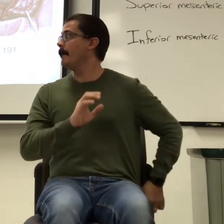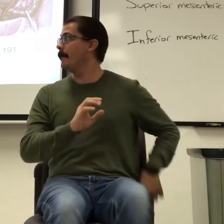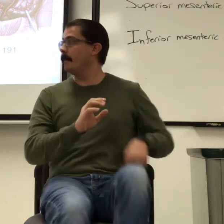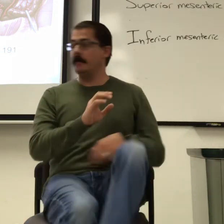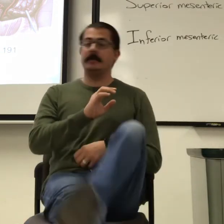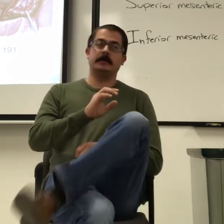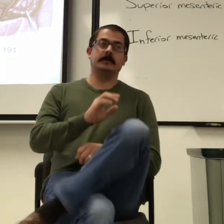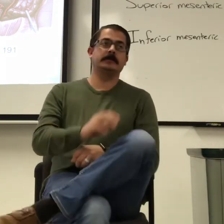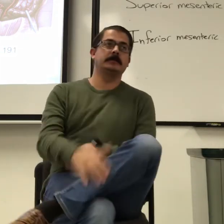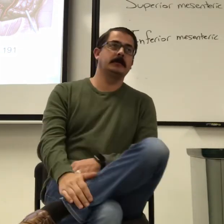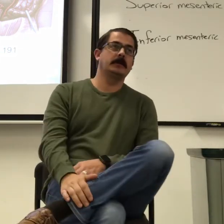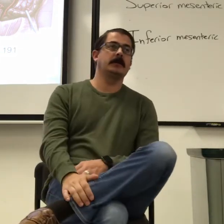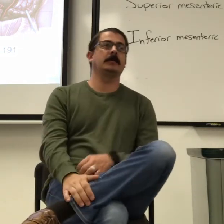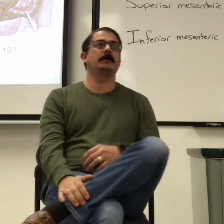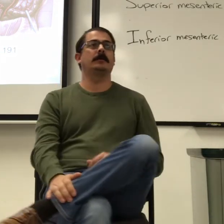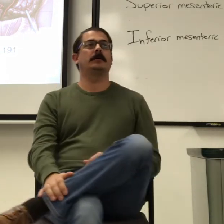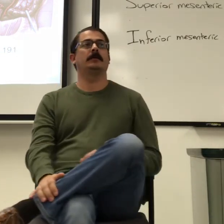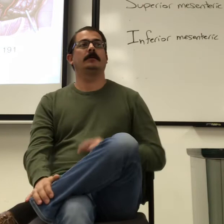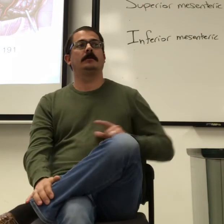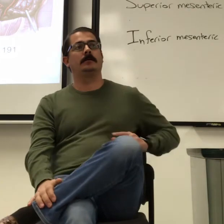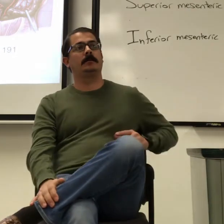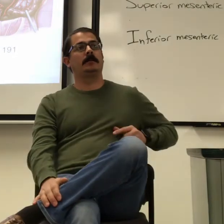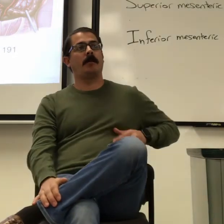flexure on down.